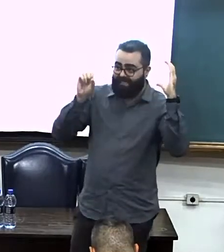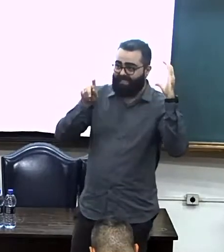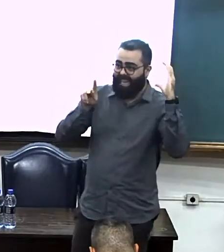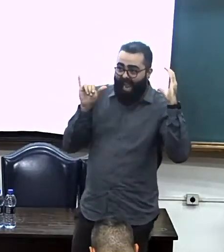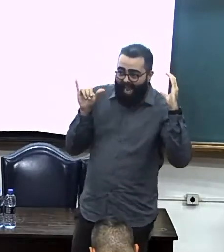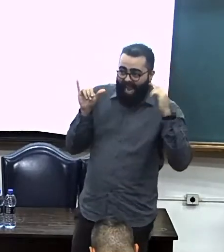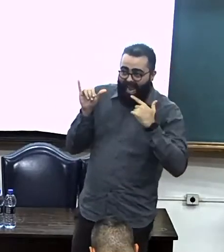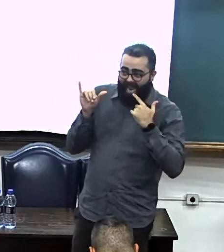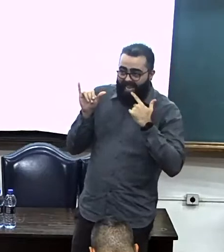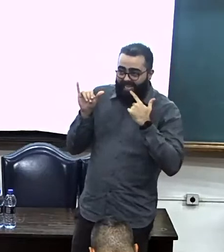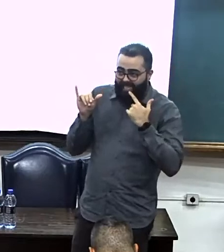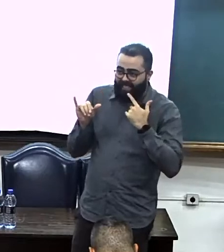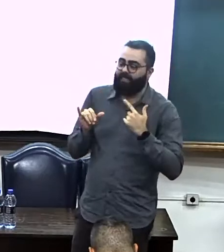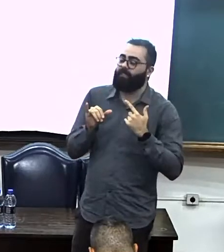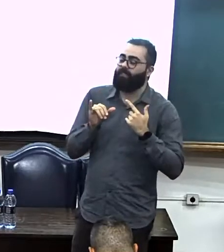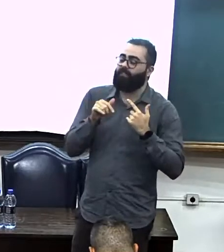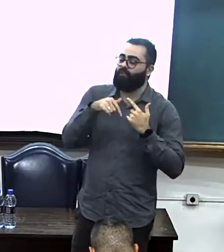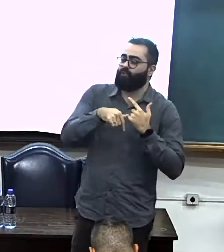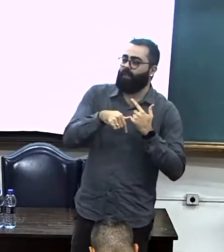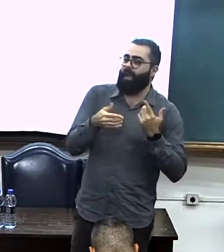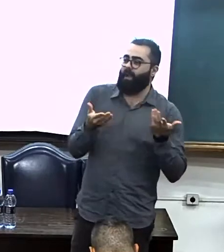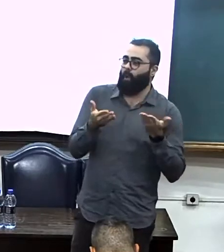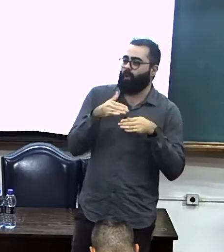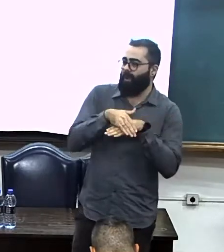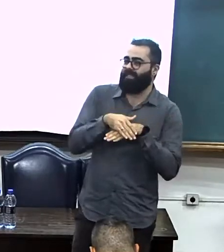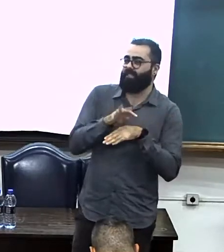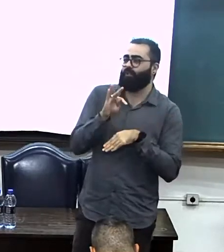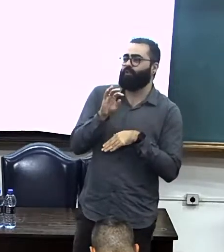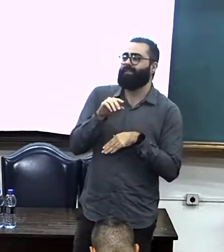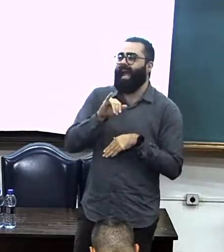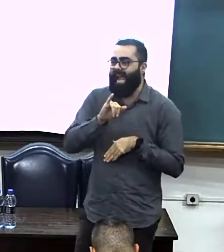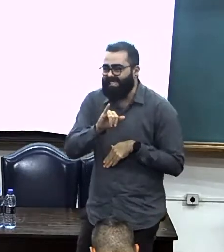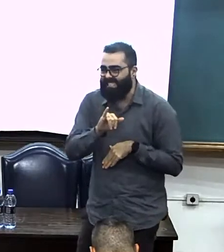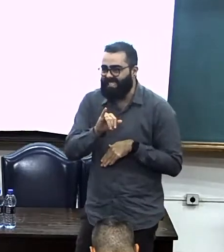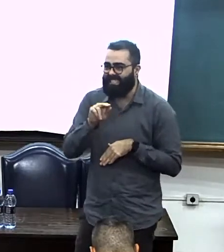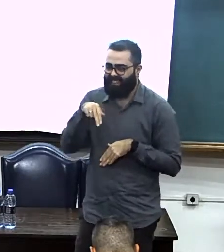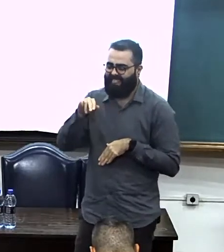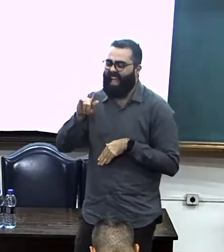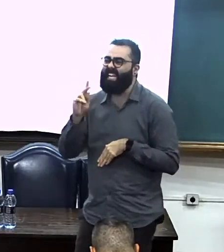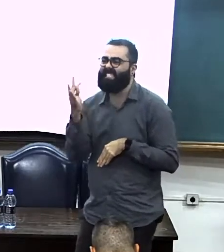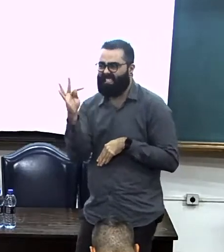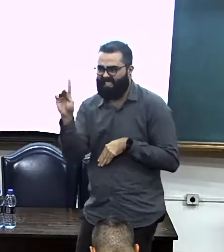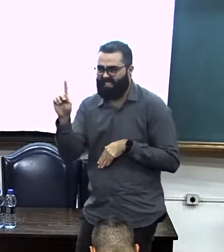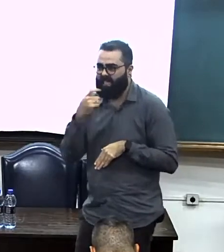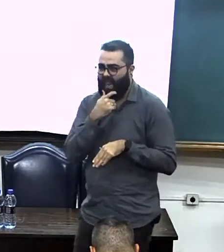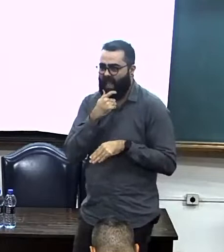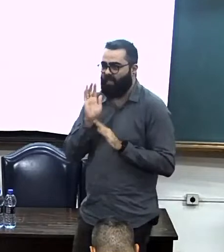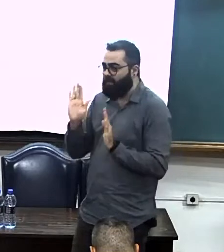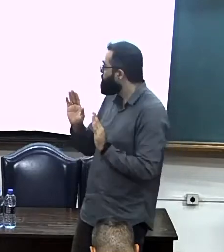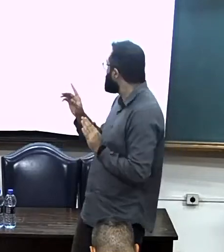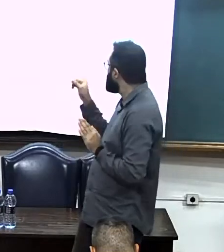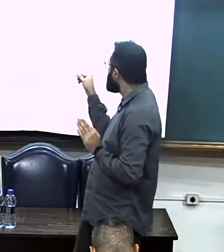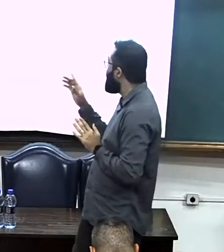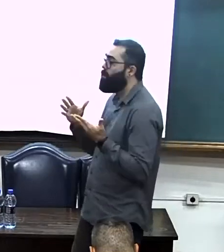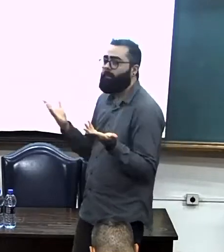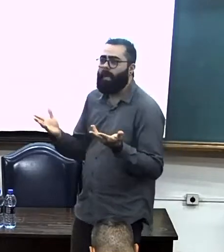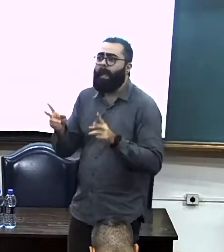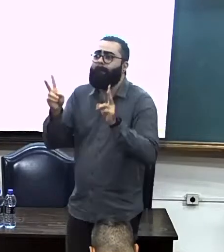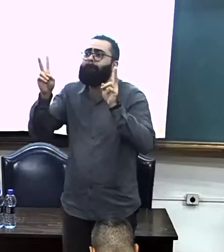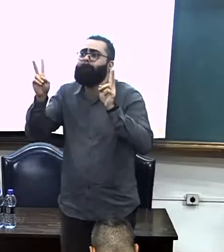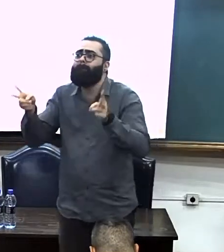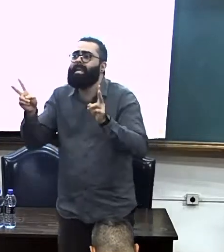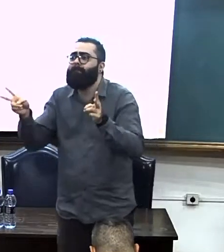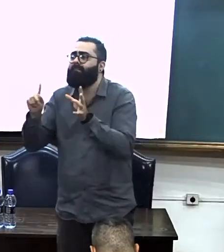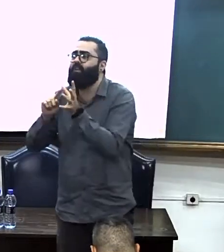don't speak that way. I speak, even if it's the same vowel, it has a different amount of jaw opening.